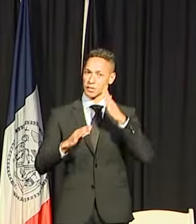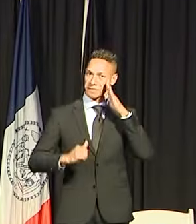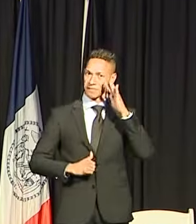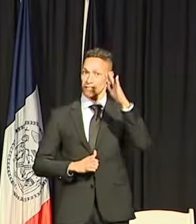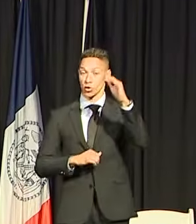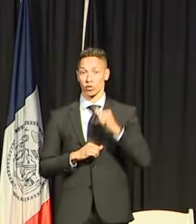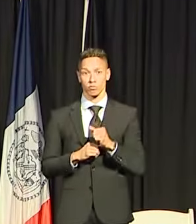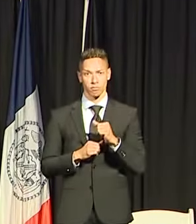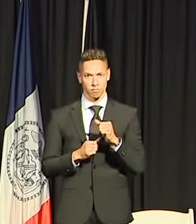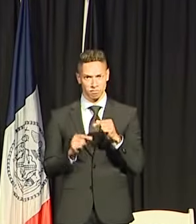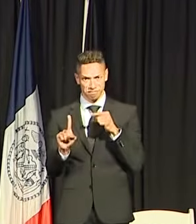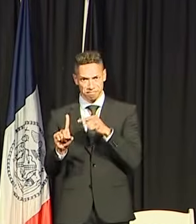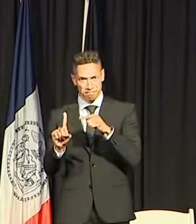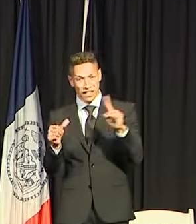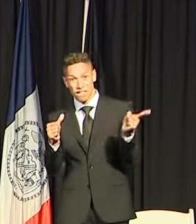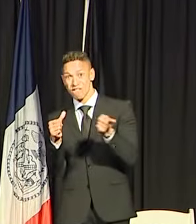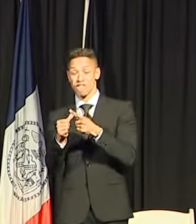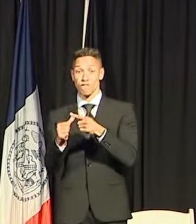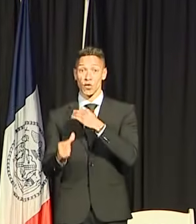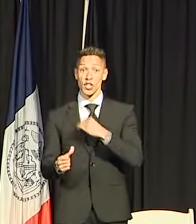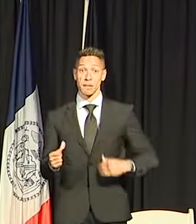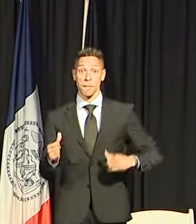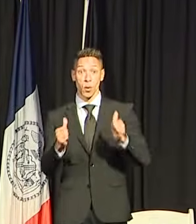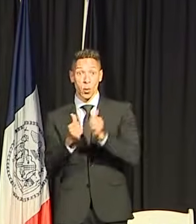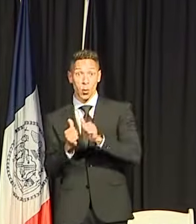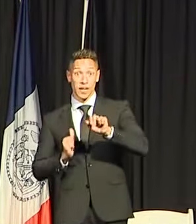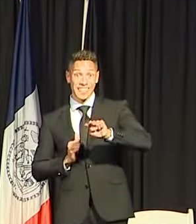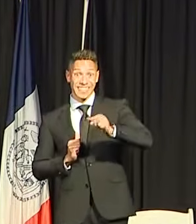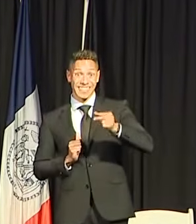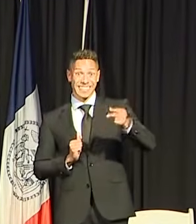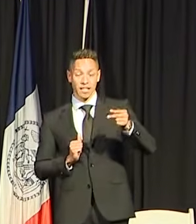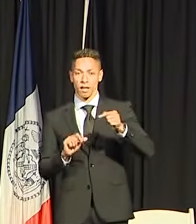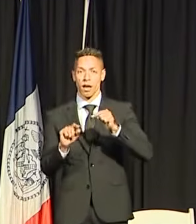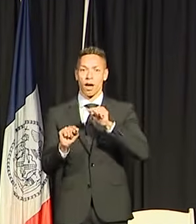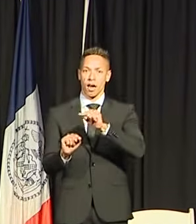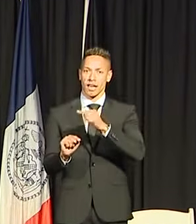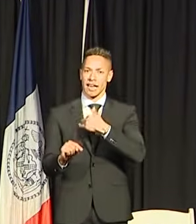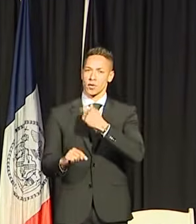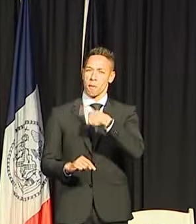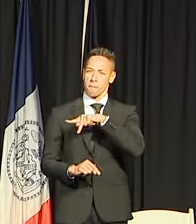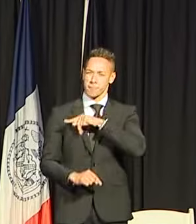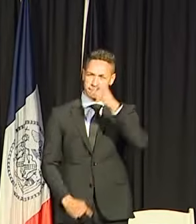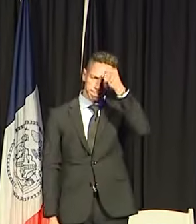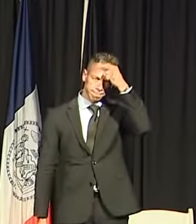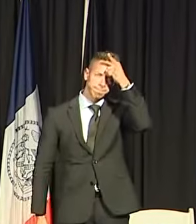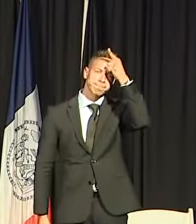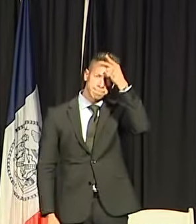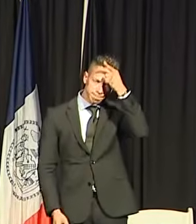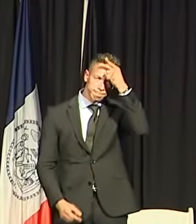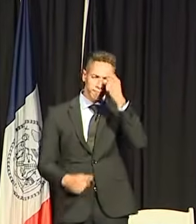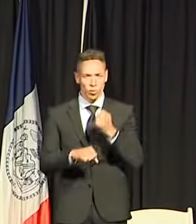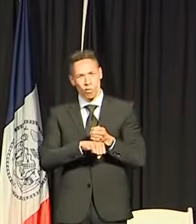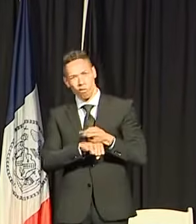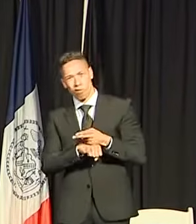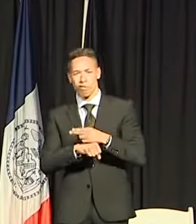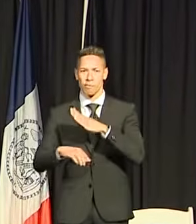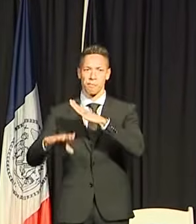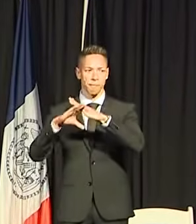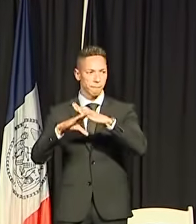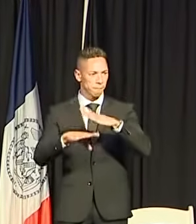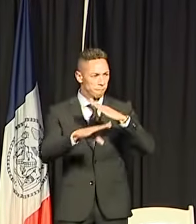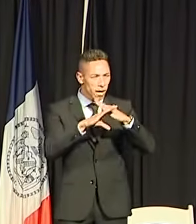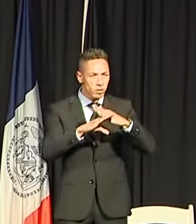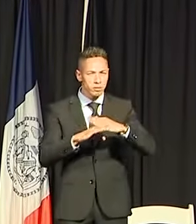the first mayor with dyslexia, he brings a personal understanding of what it means to overcome barriers and